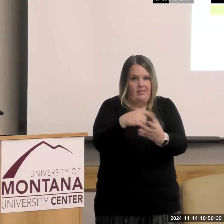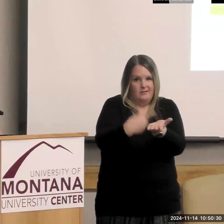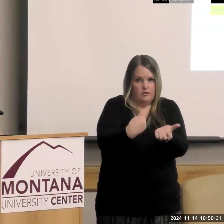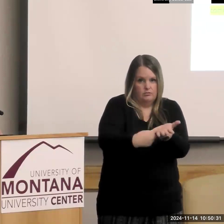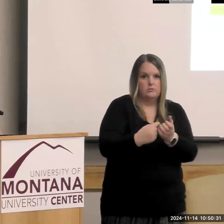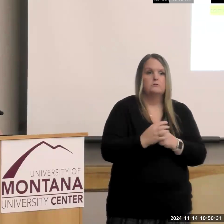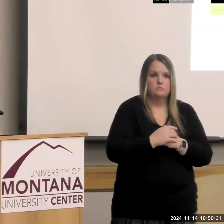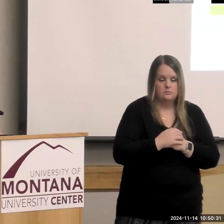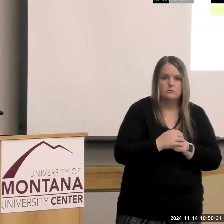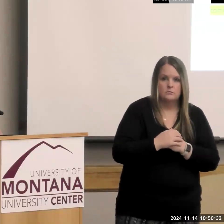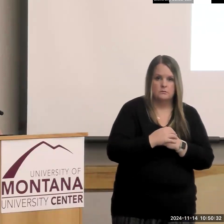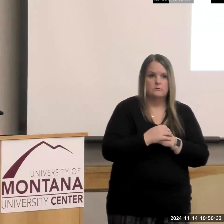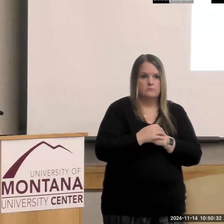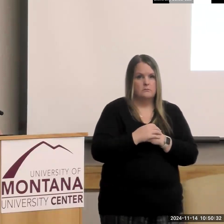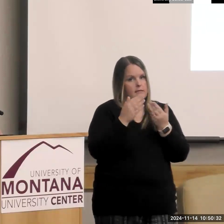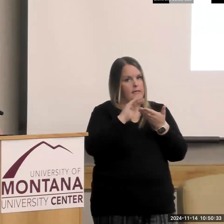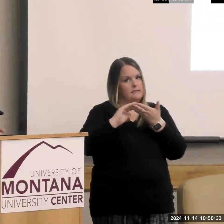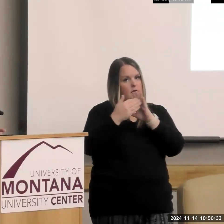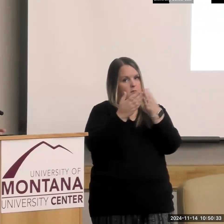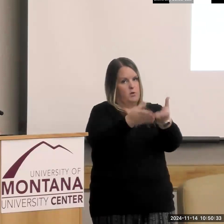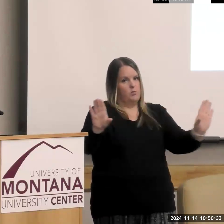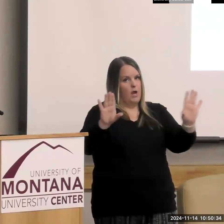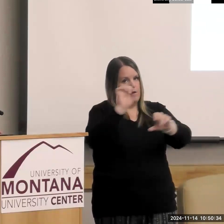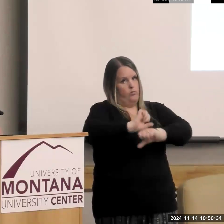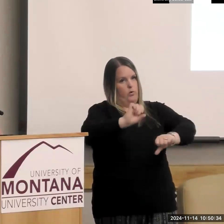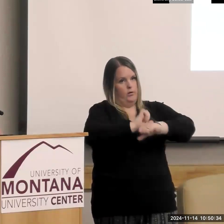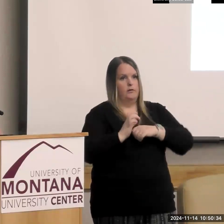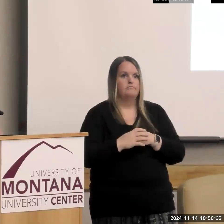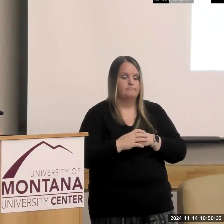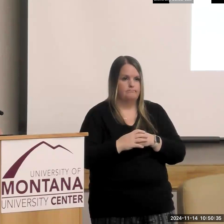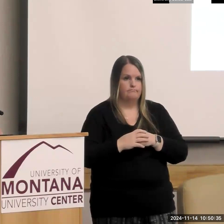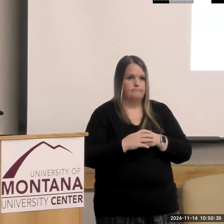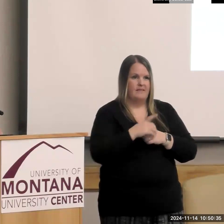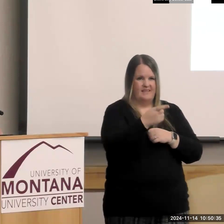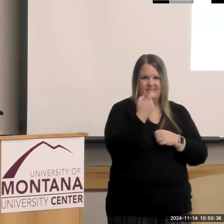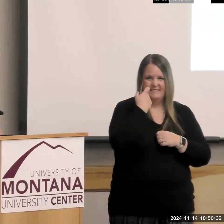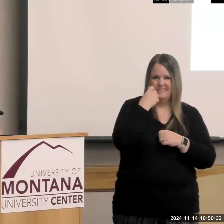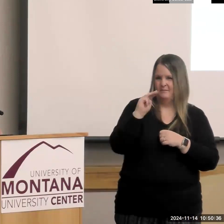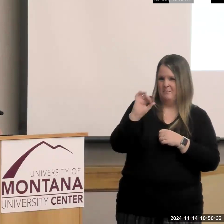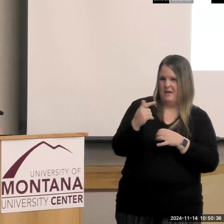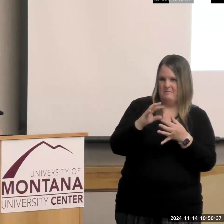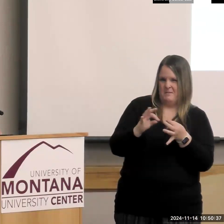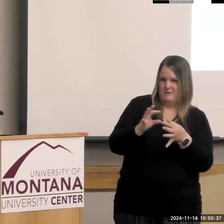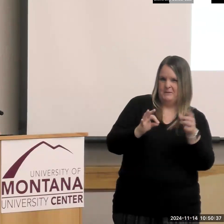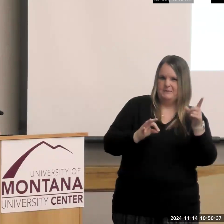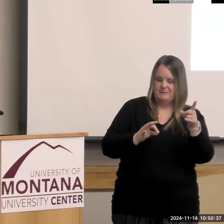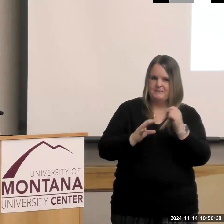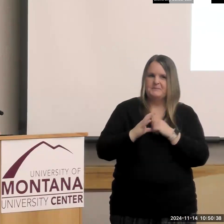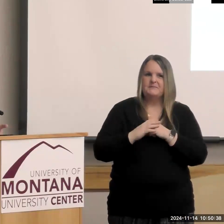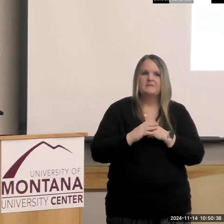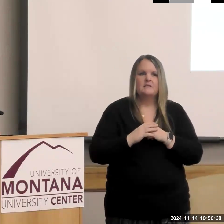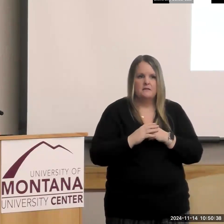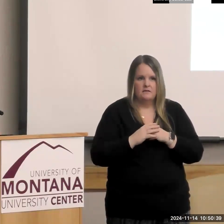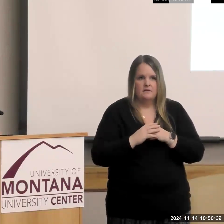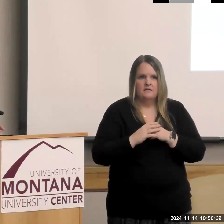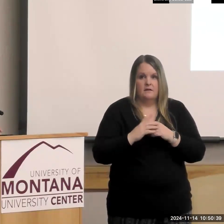Again, that's a community-wide effort. All right, so this is what Meg was just talking about. There's I'm